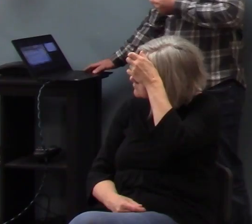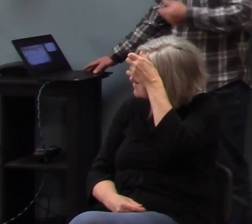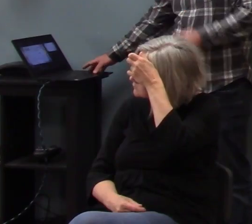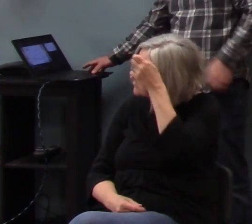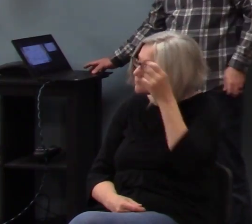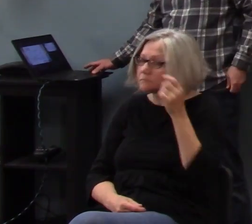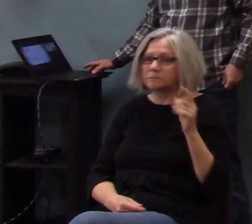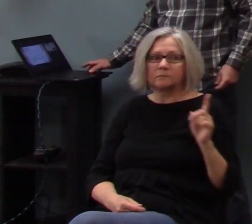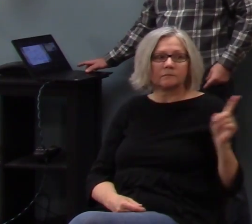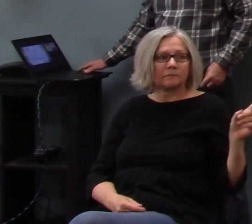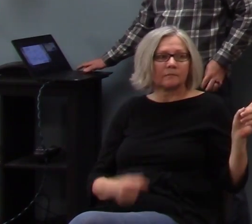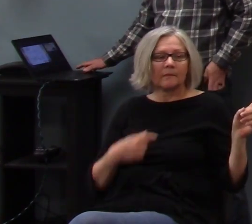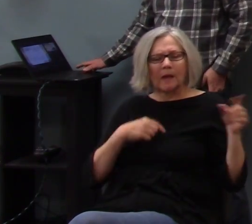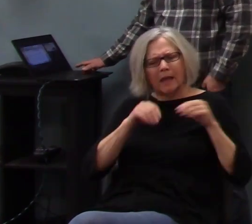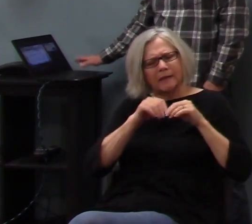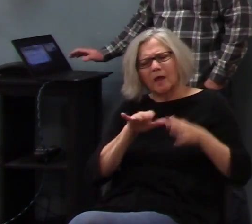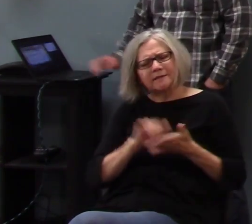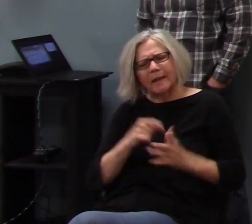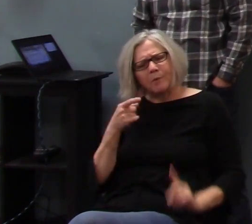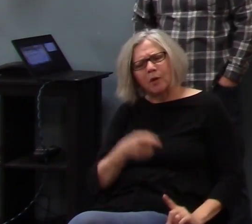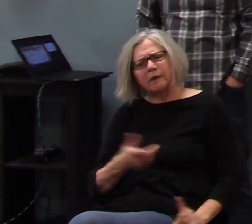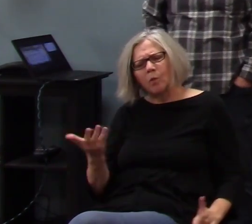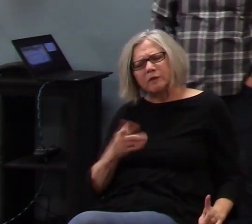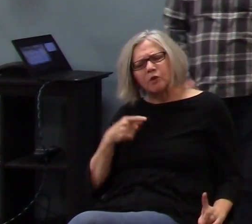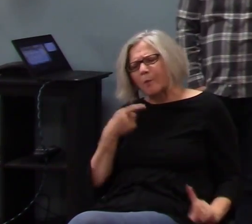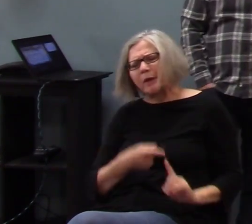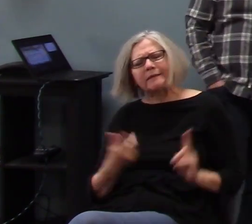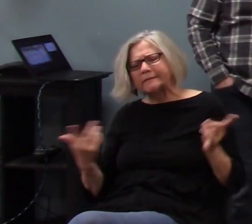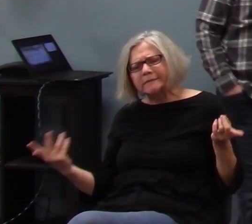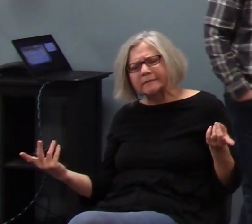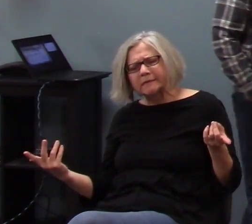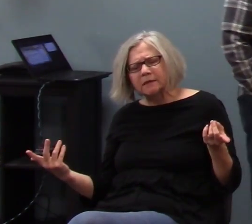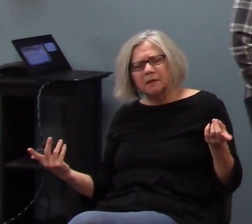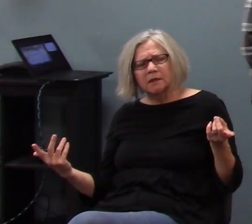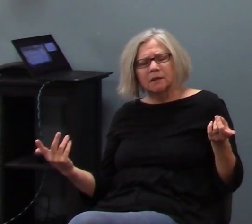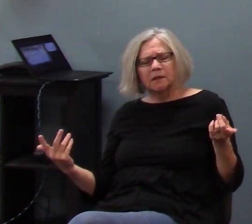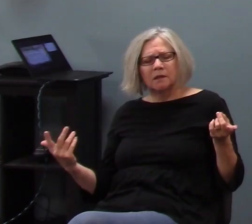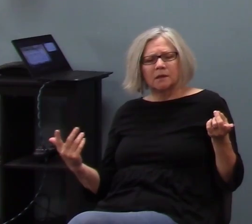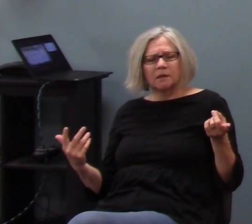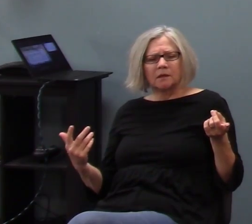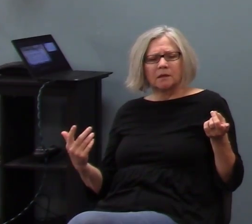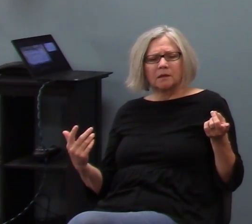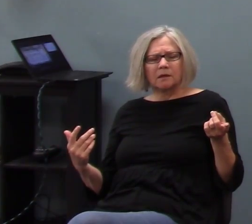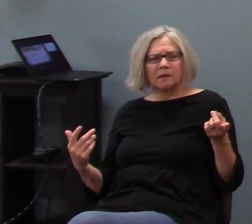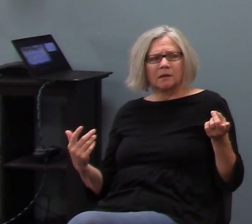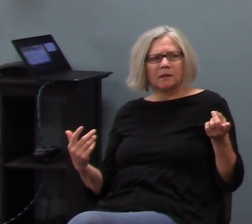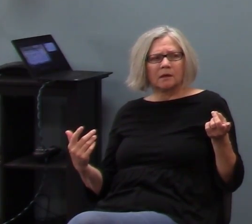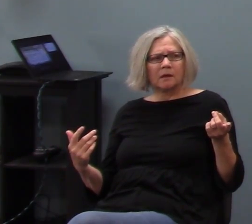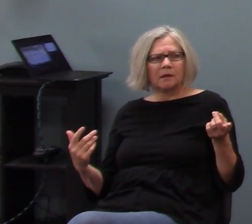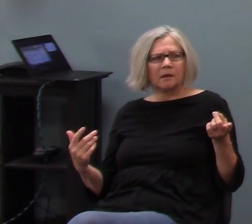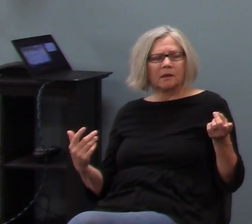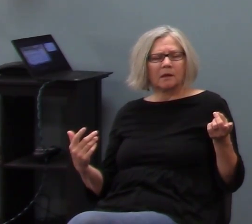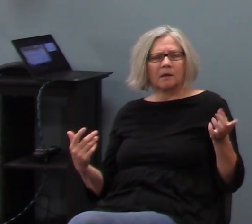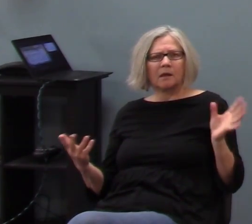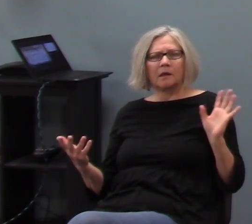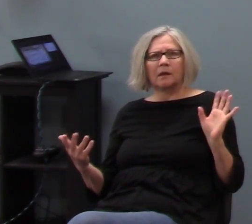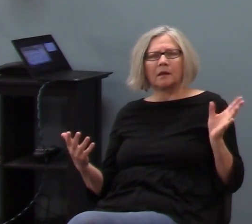I lost the point there, sorry. Species The doesn't point, change. the point being, Species doesn't change.